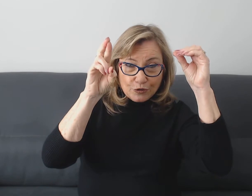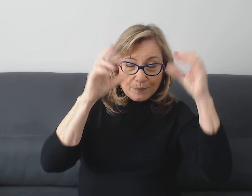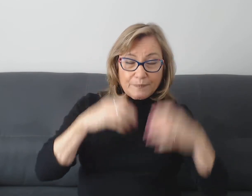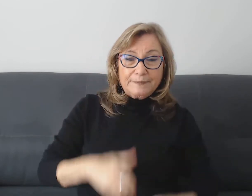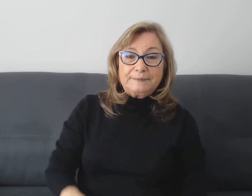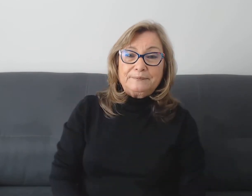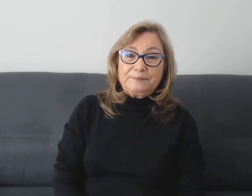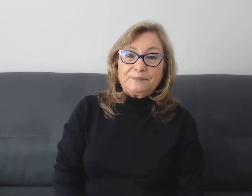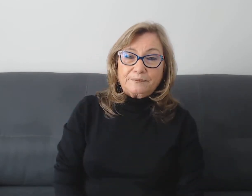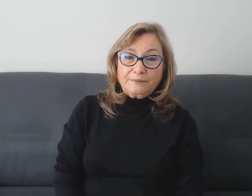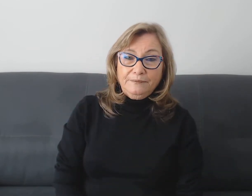Again,